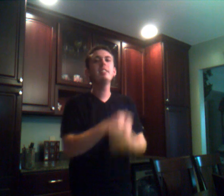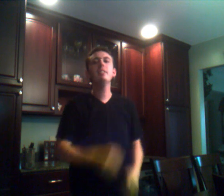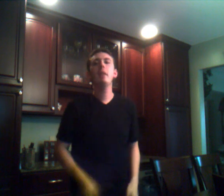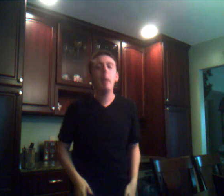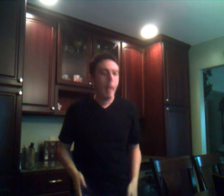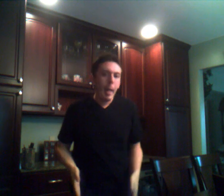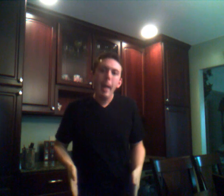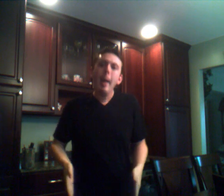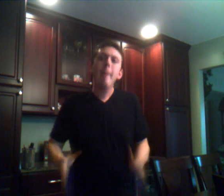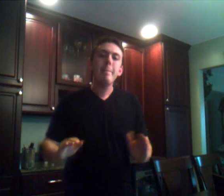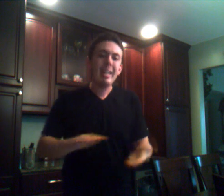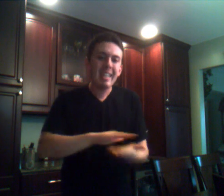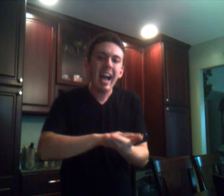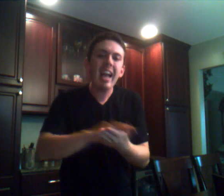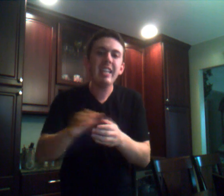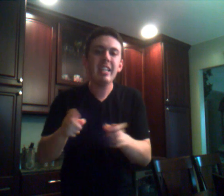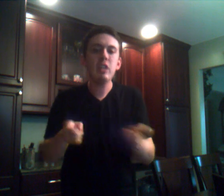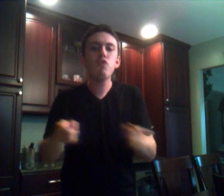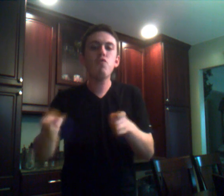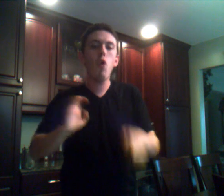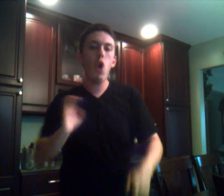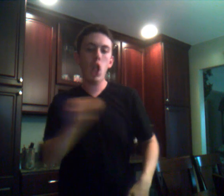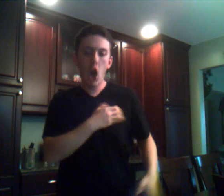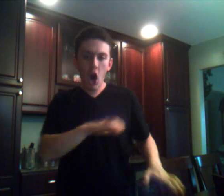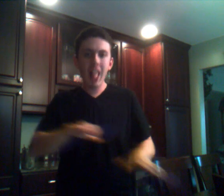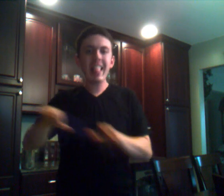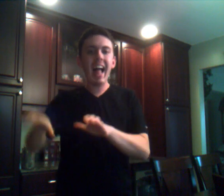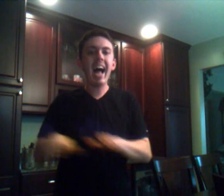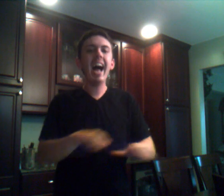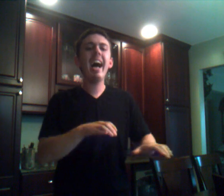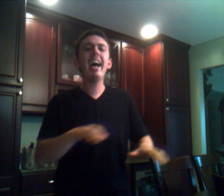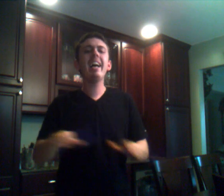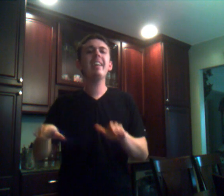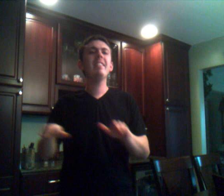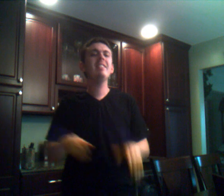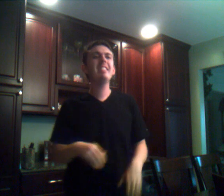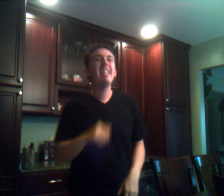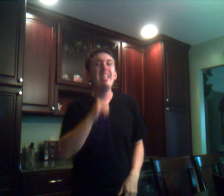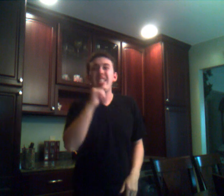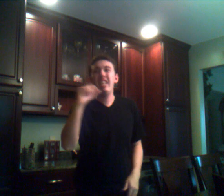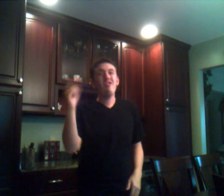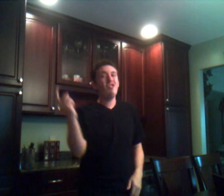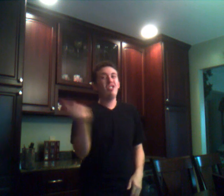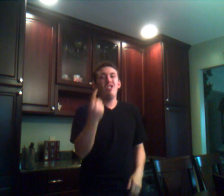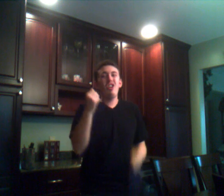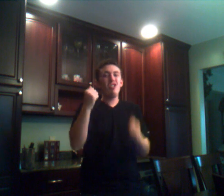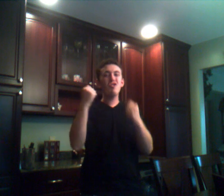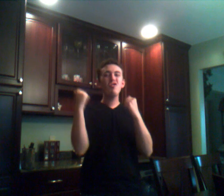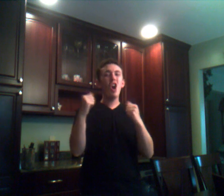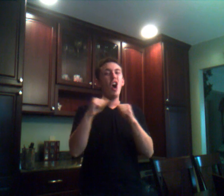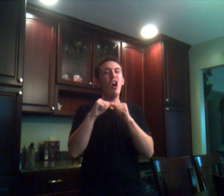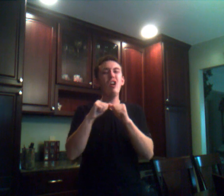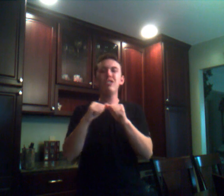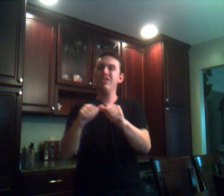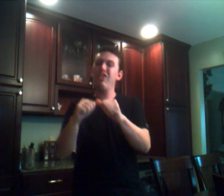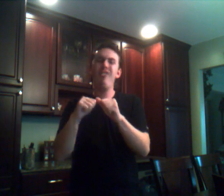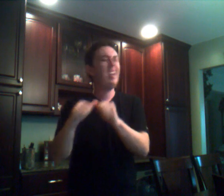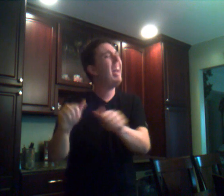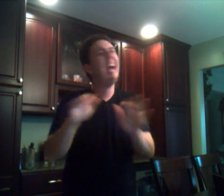May kindness rule our lives Not just the strong survive